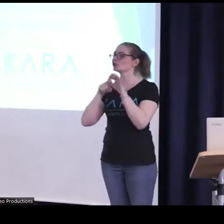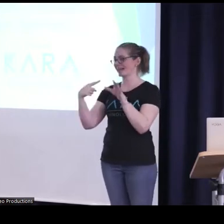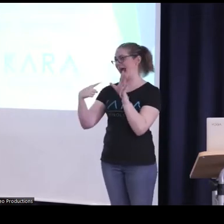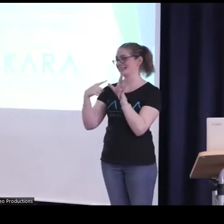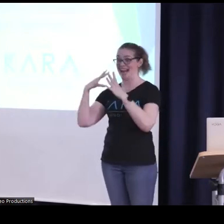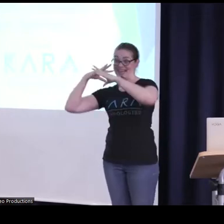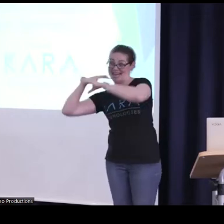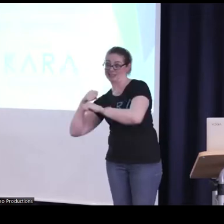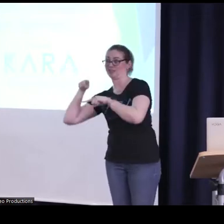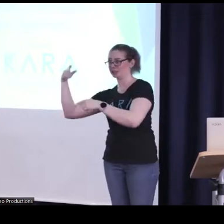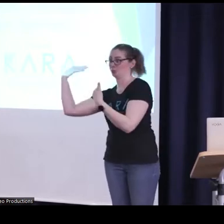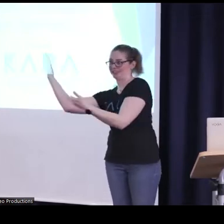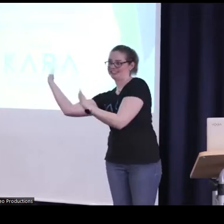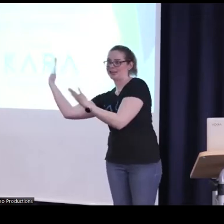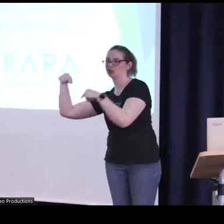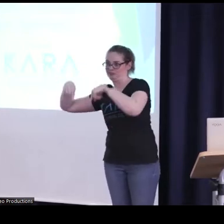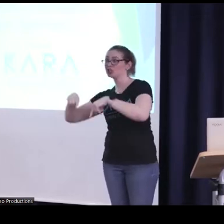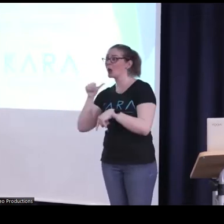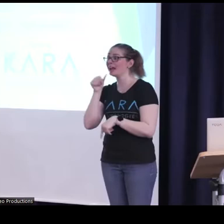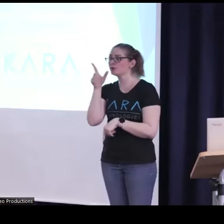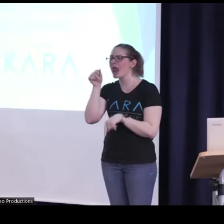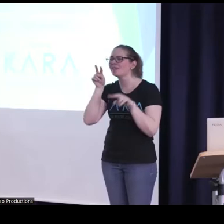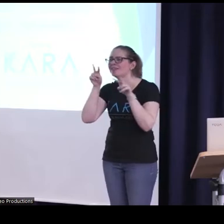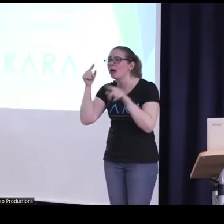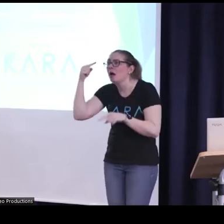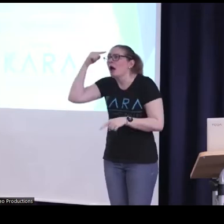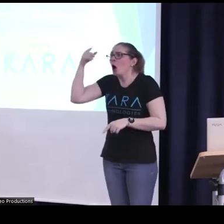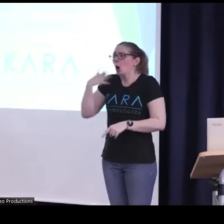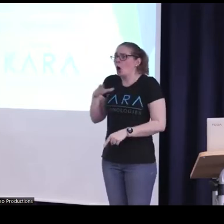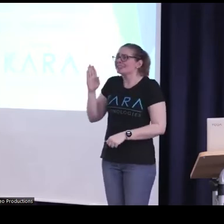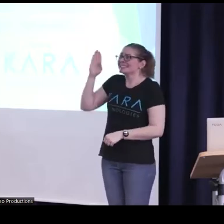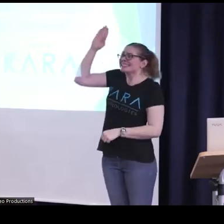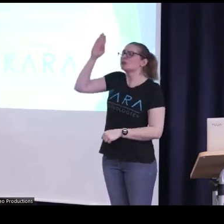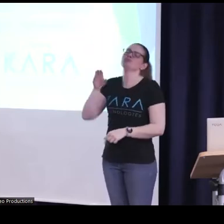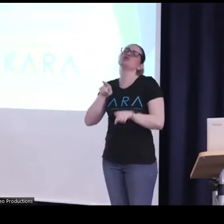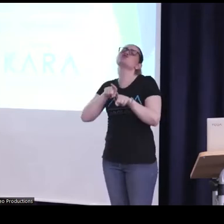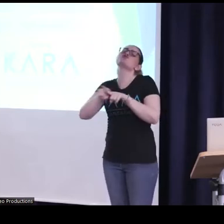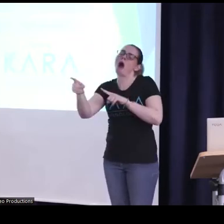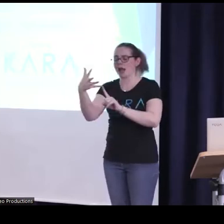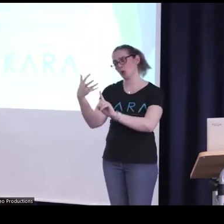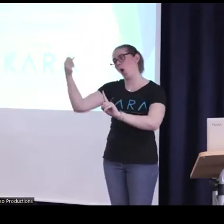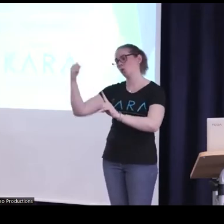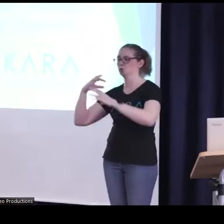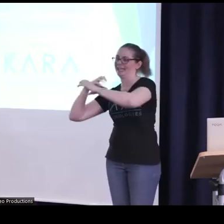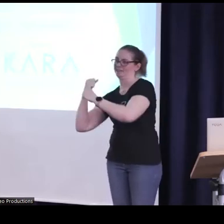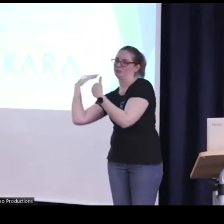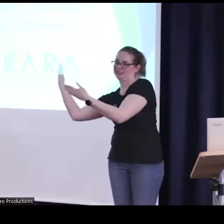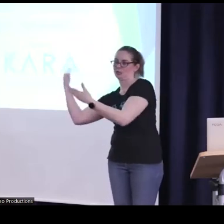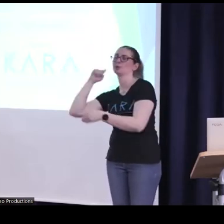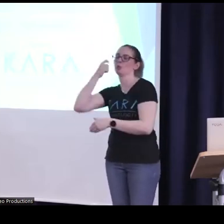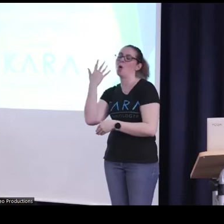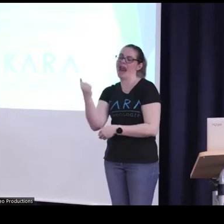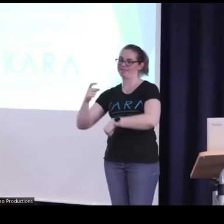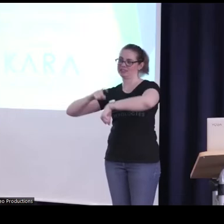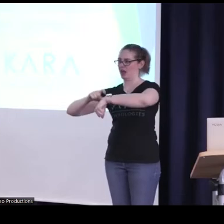There will be some opportunities for questions at the end of the presentation. So if you're thinking of a question, the best is